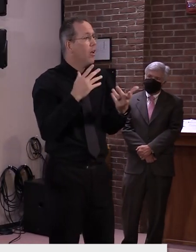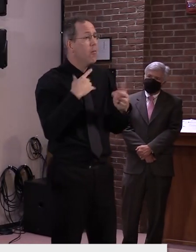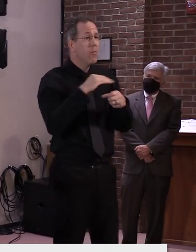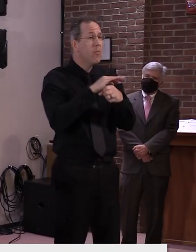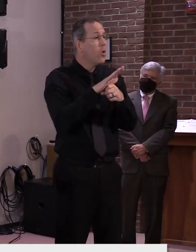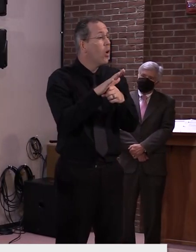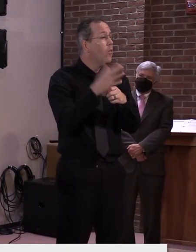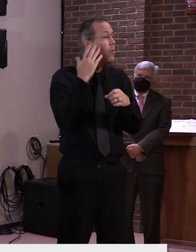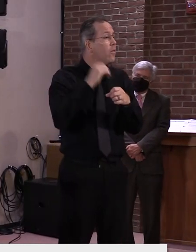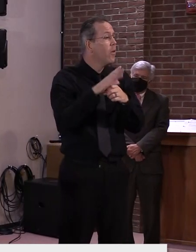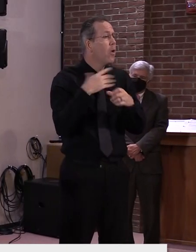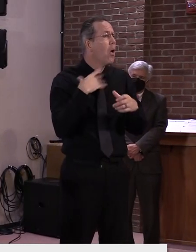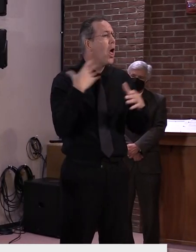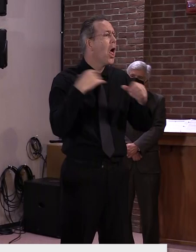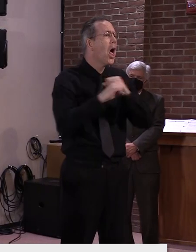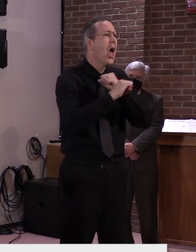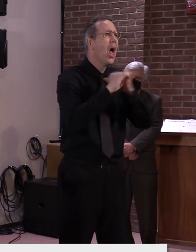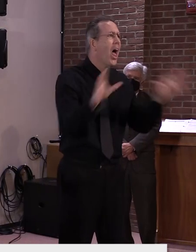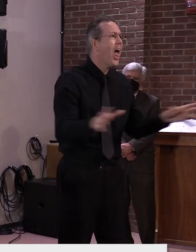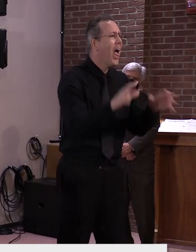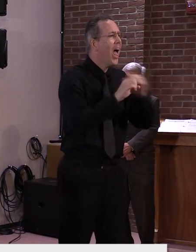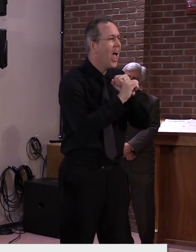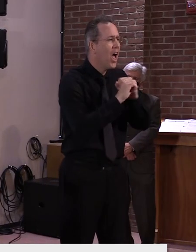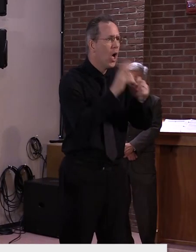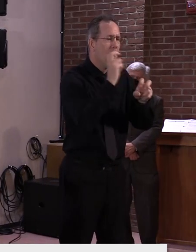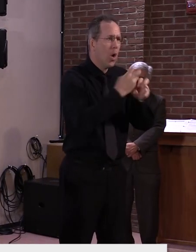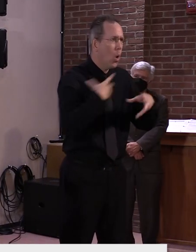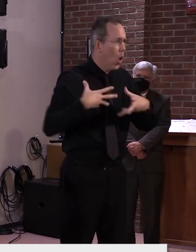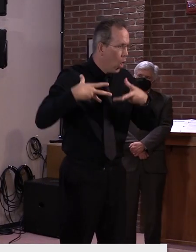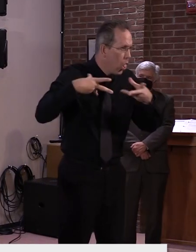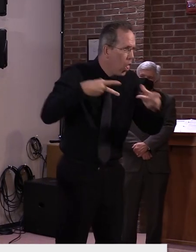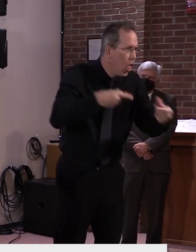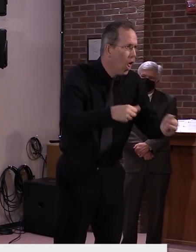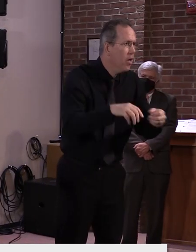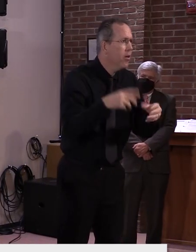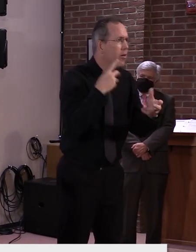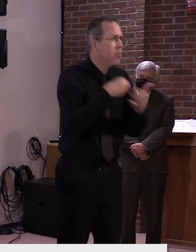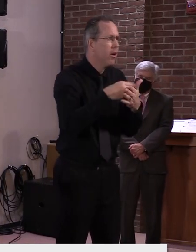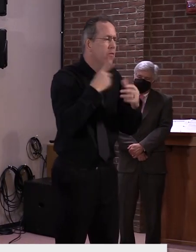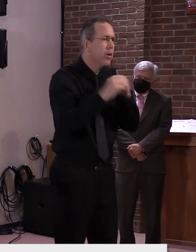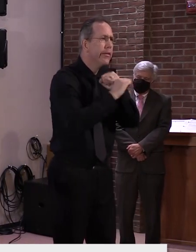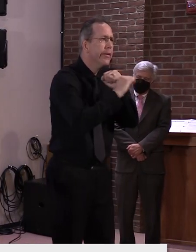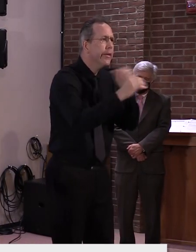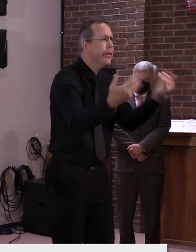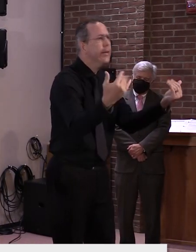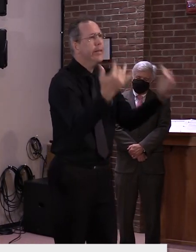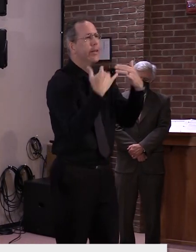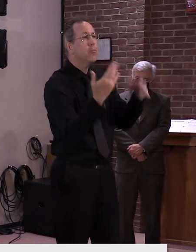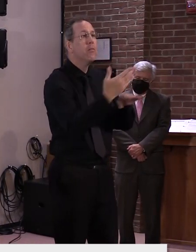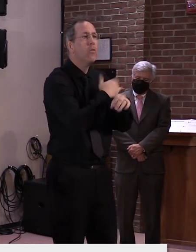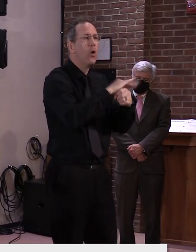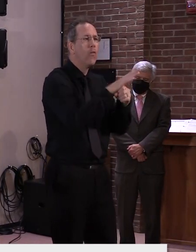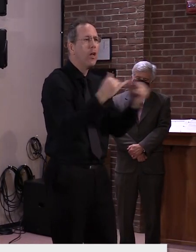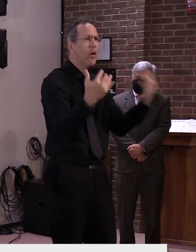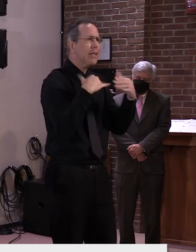So for us to get out, especially with the changing data, is difficult, admittedly difficult.